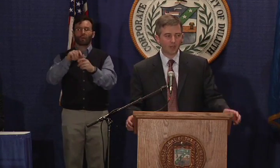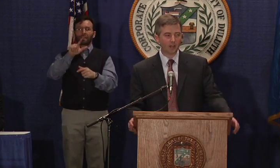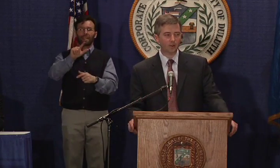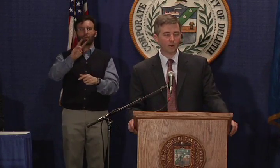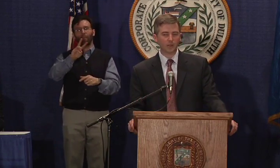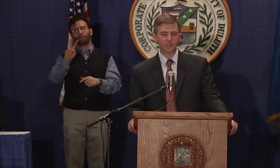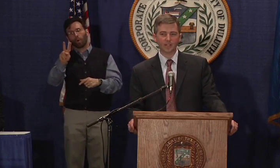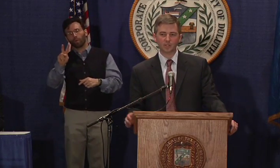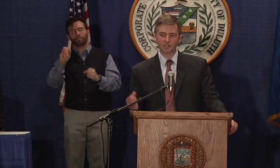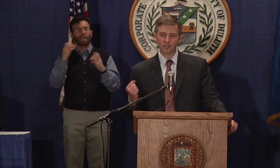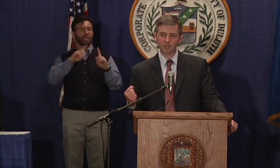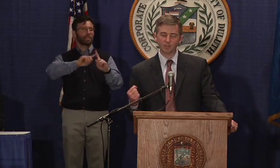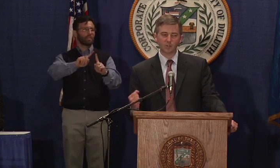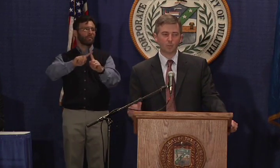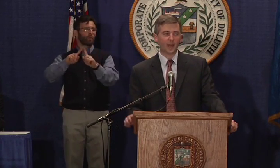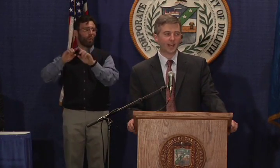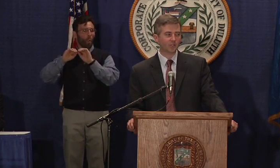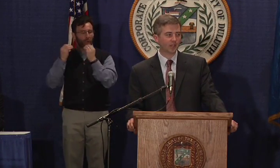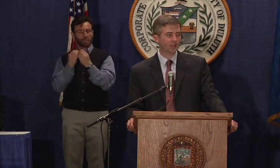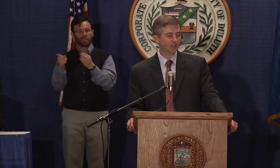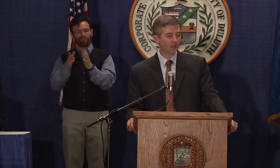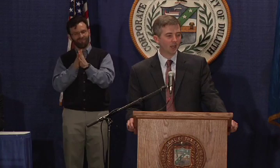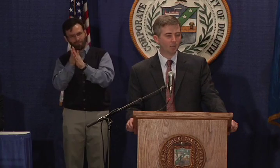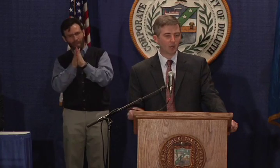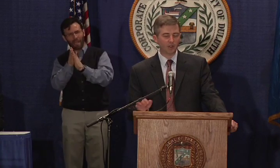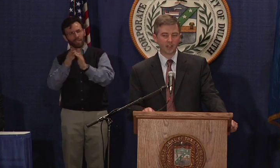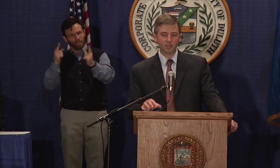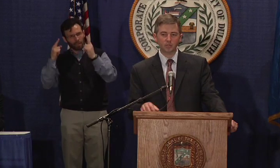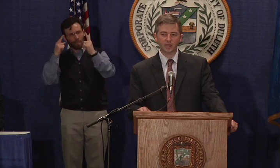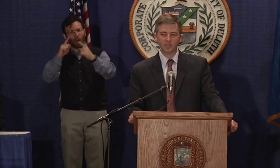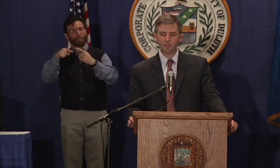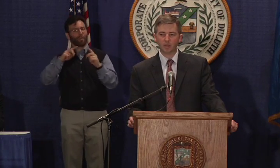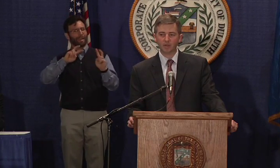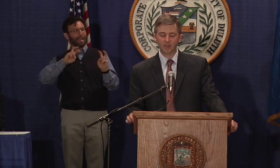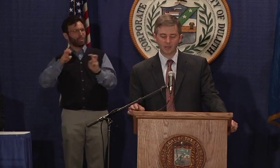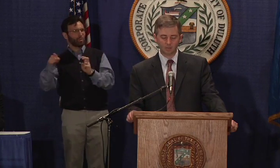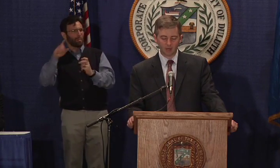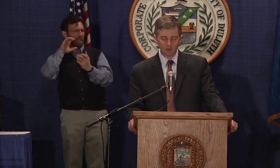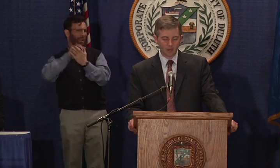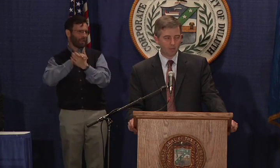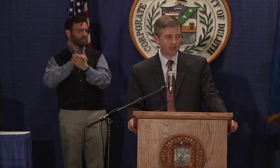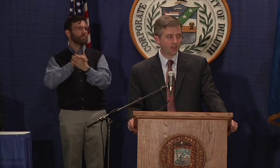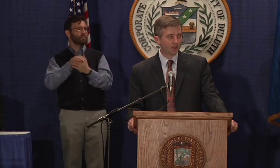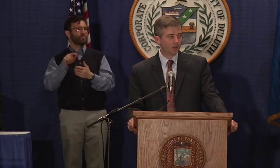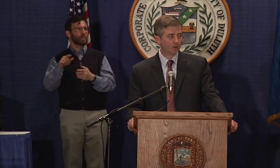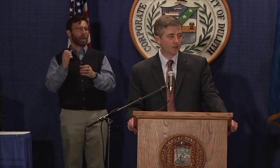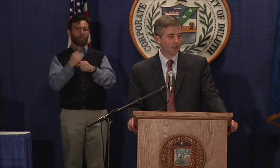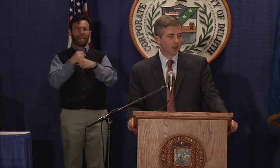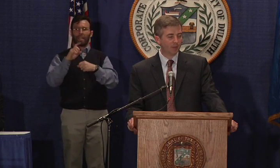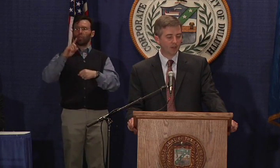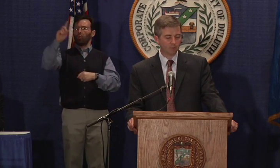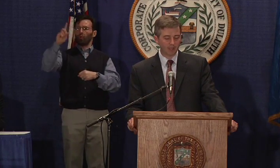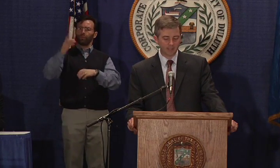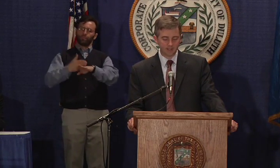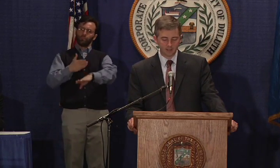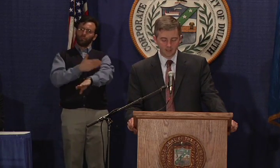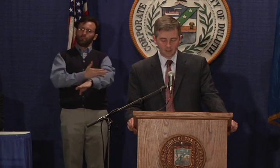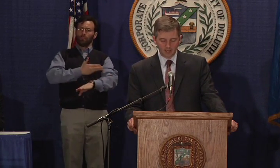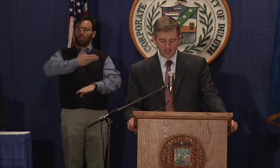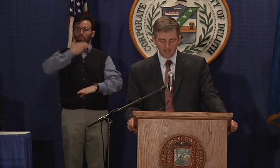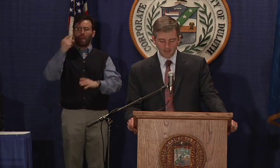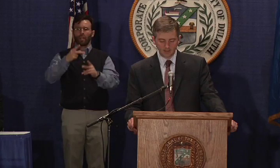and so many other organizations, and she was so passionate about the issues that she believed in and about making Duluth a better